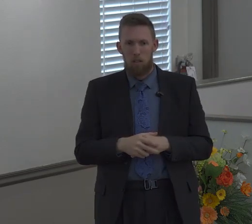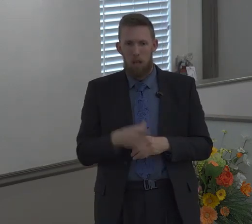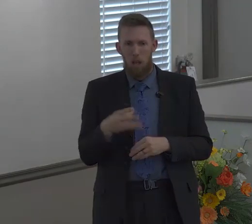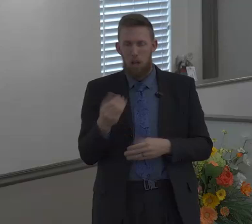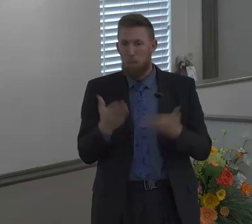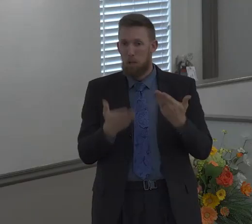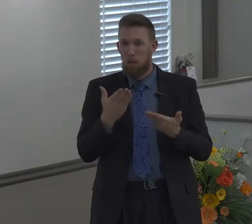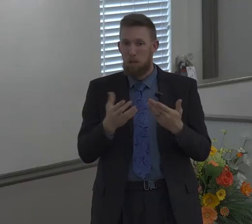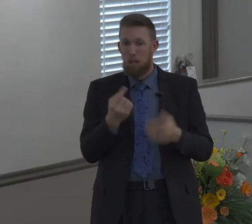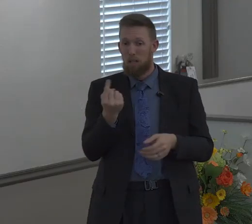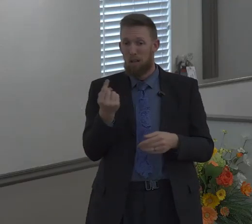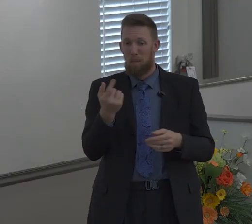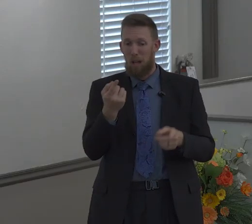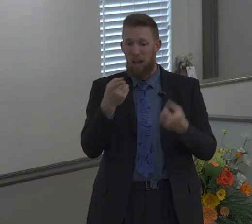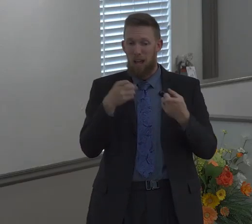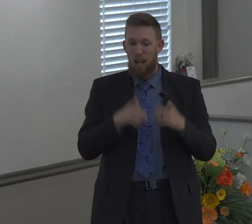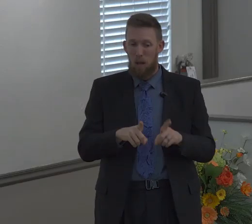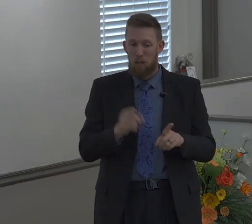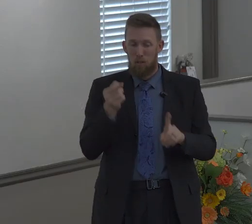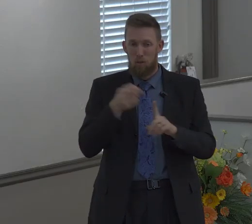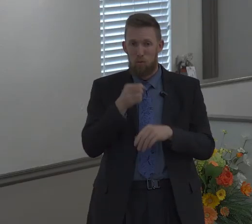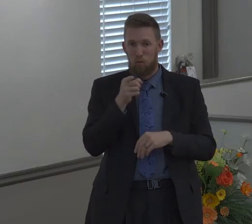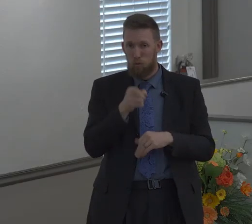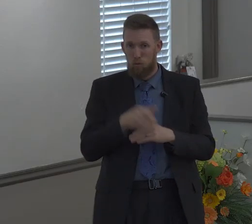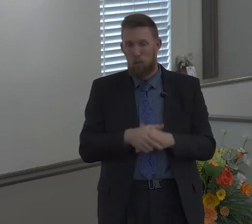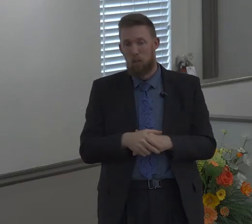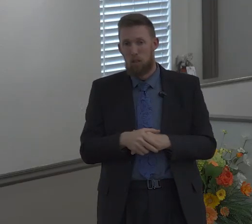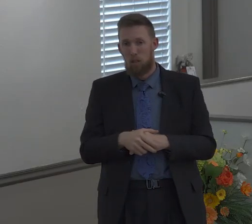sudden, something happened.